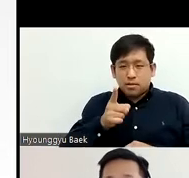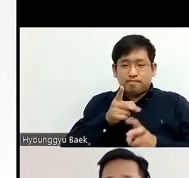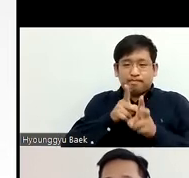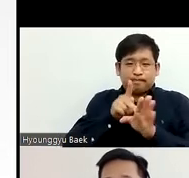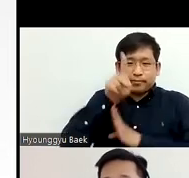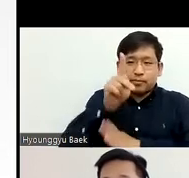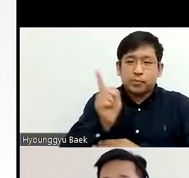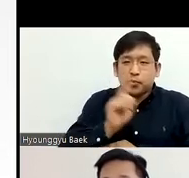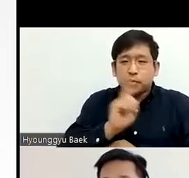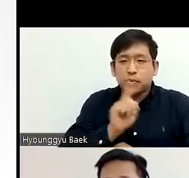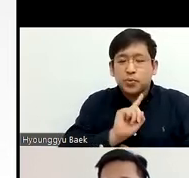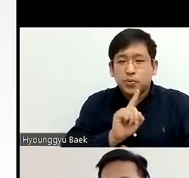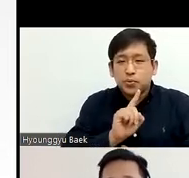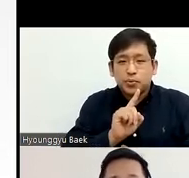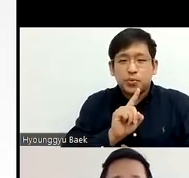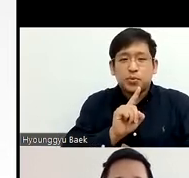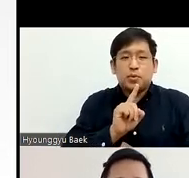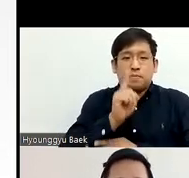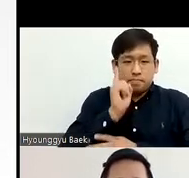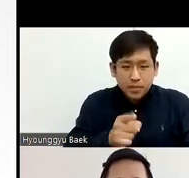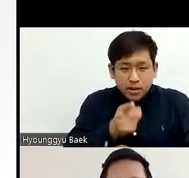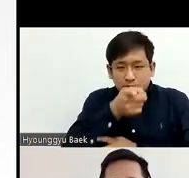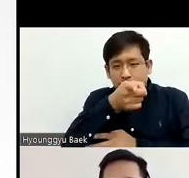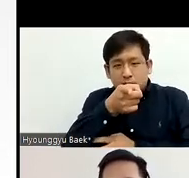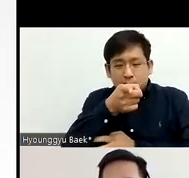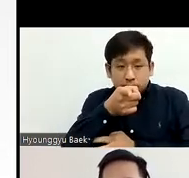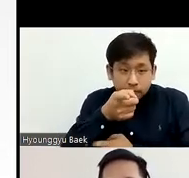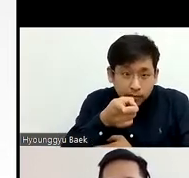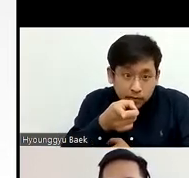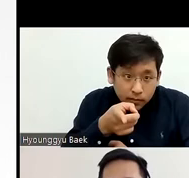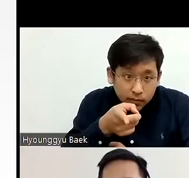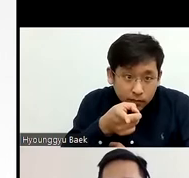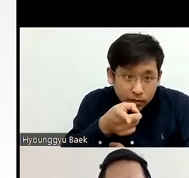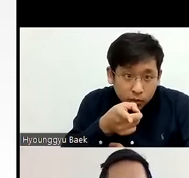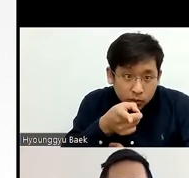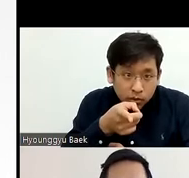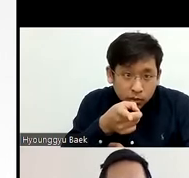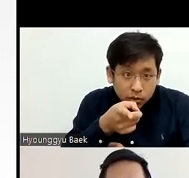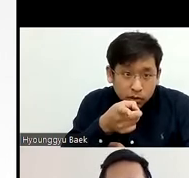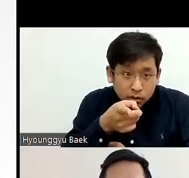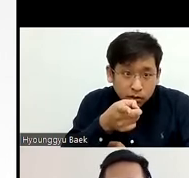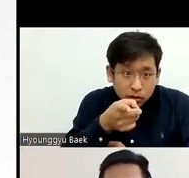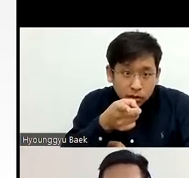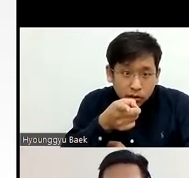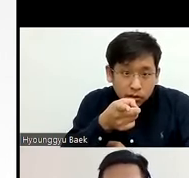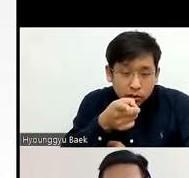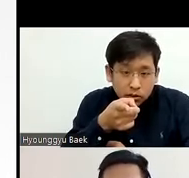Similarly, across South Asia Pacific, what we see is that there's a need for